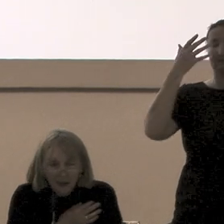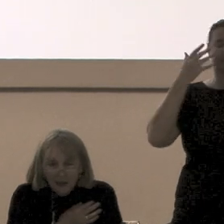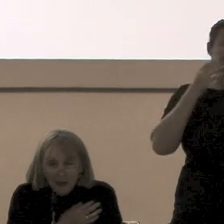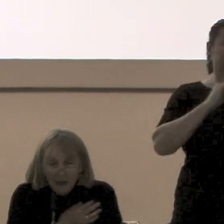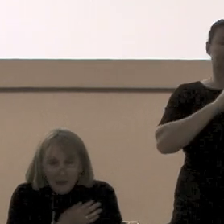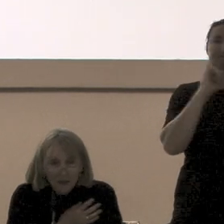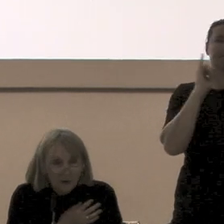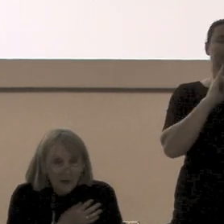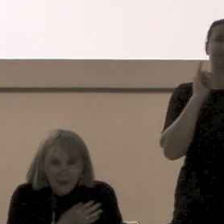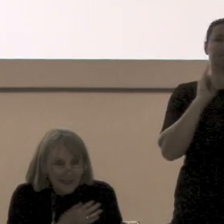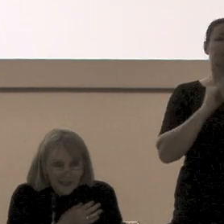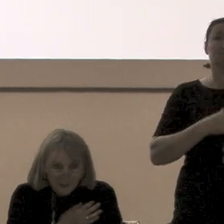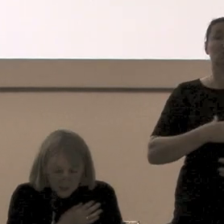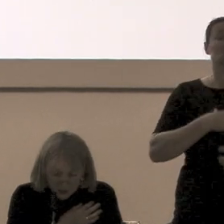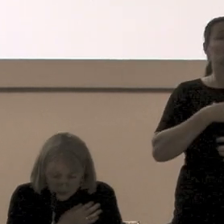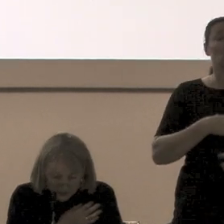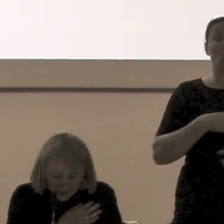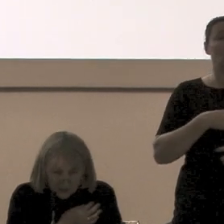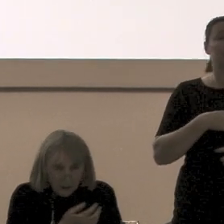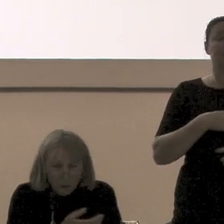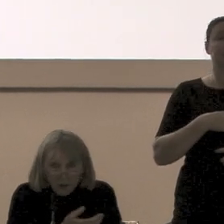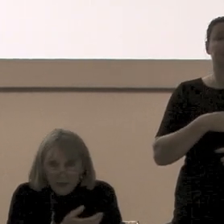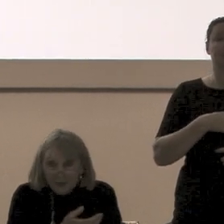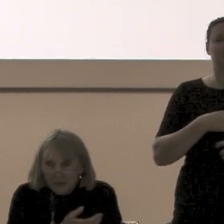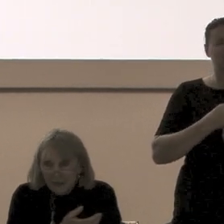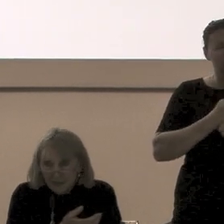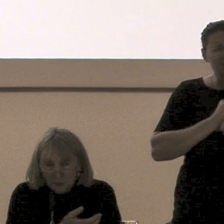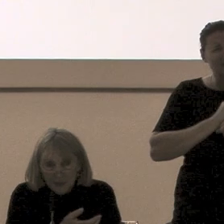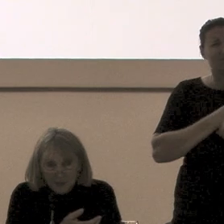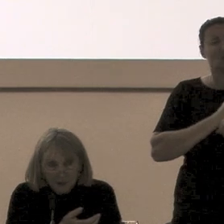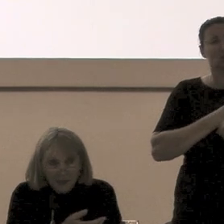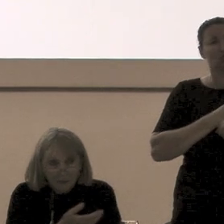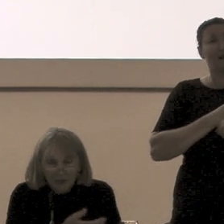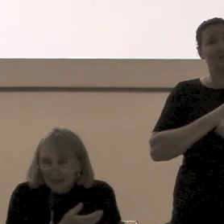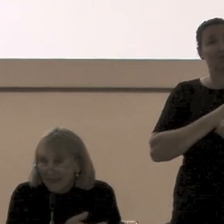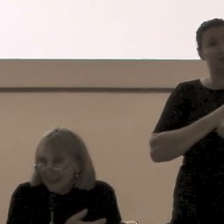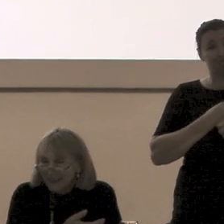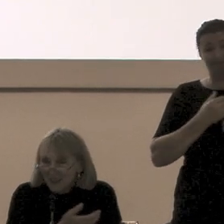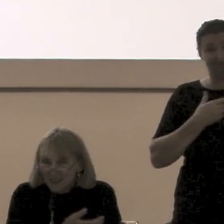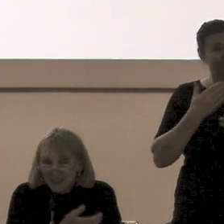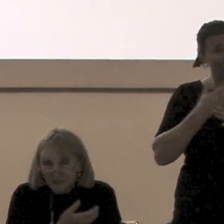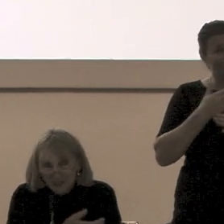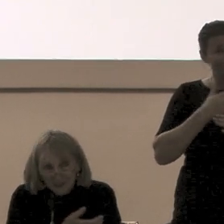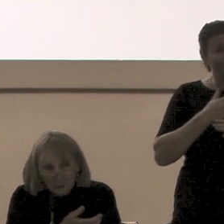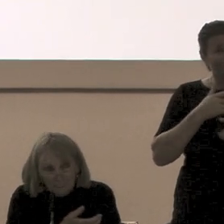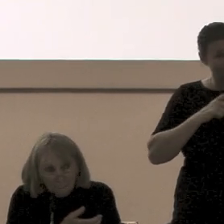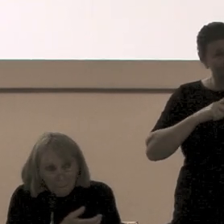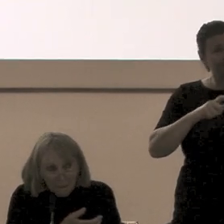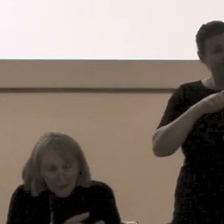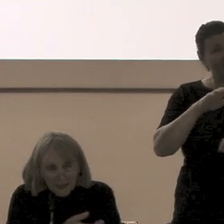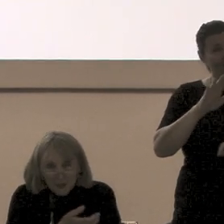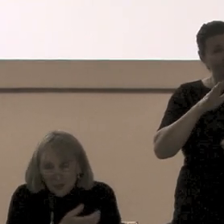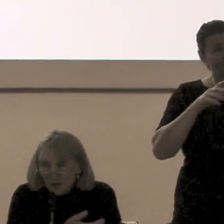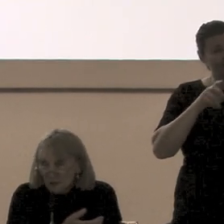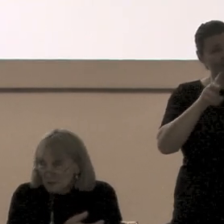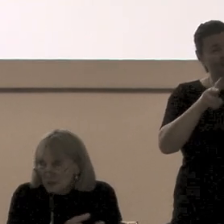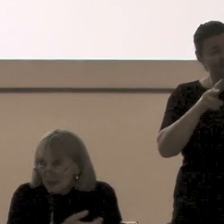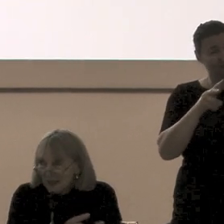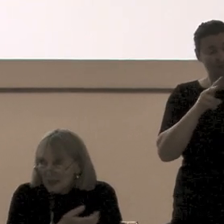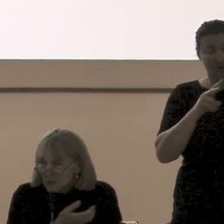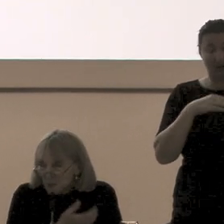and, you know, utterly frustrating. And I work in the system still, and every day I just feel